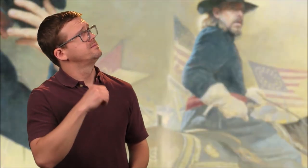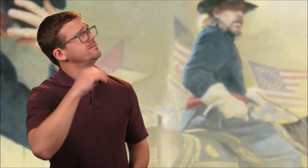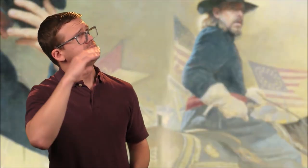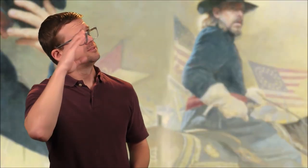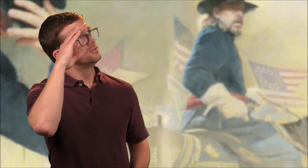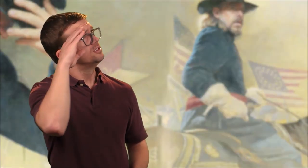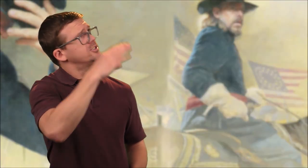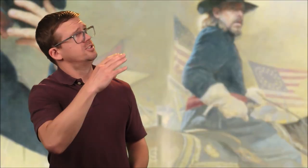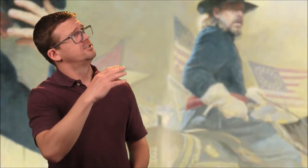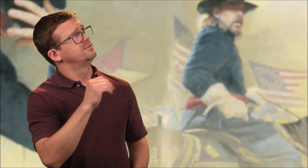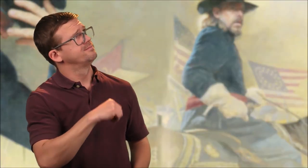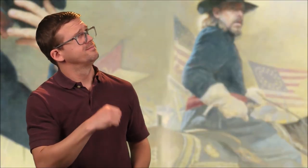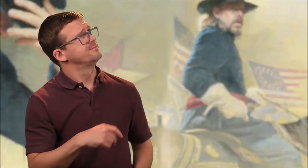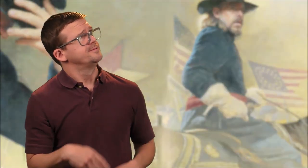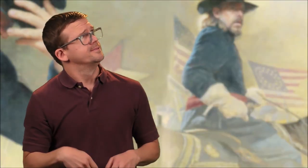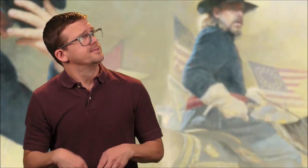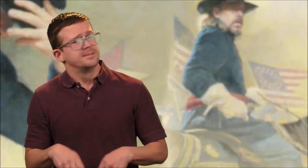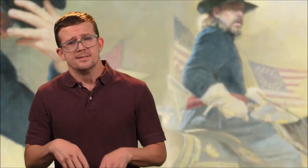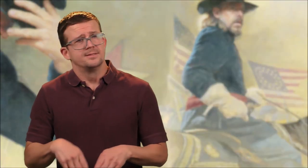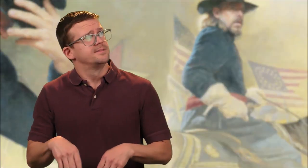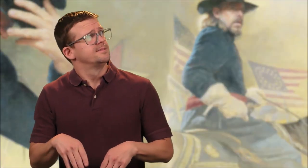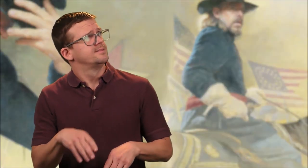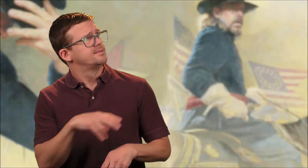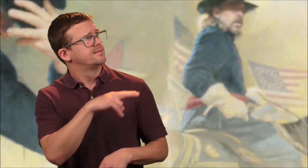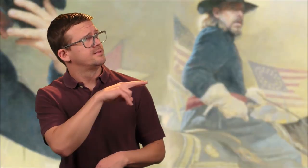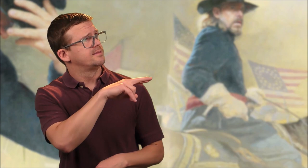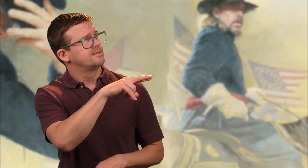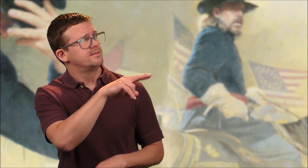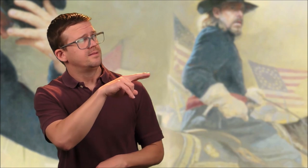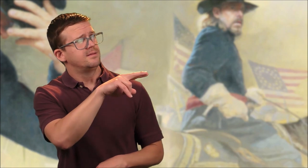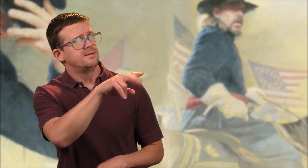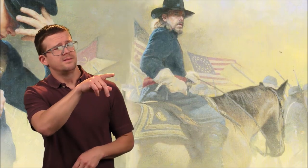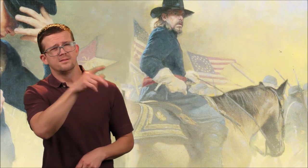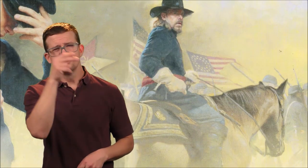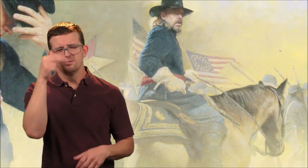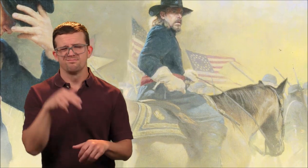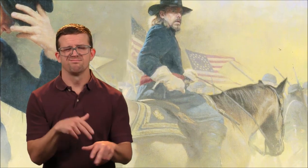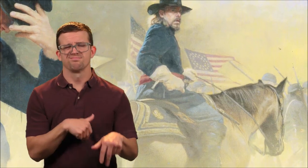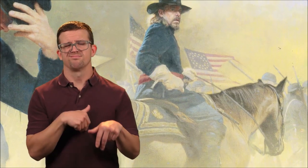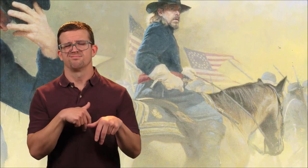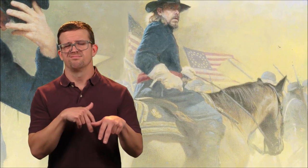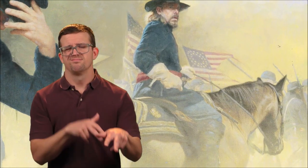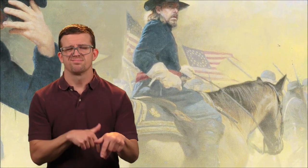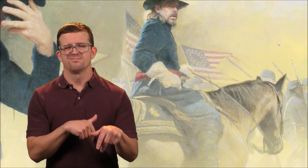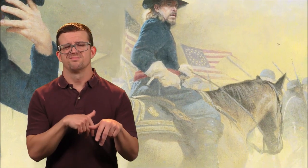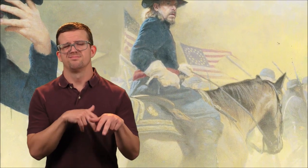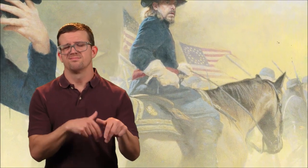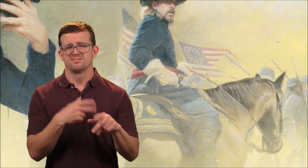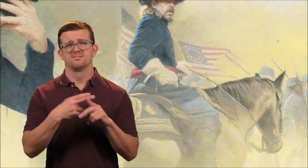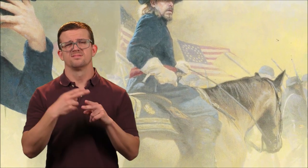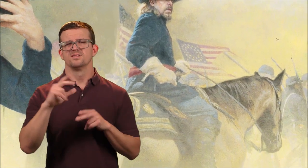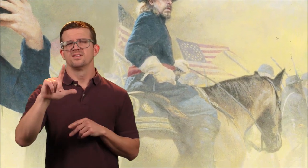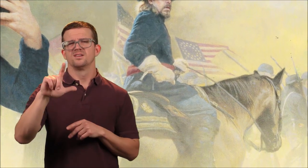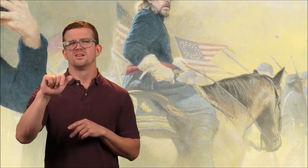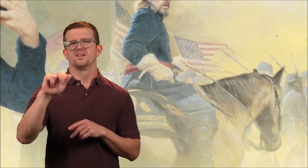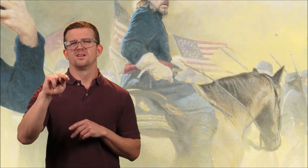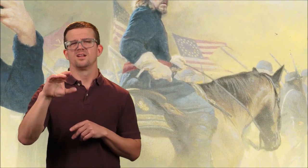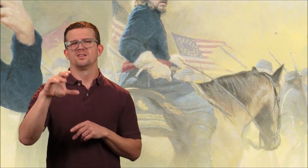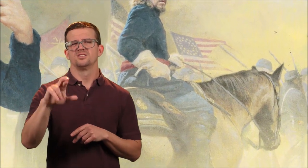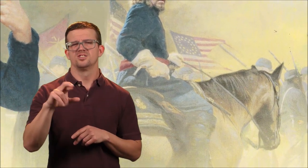"Yes, sir," Gabe obeyed and quick stepped forward, keeping his eye on